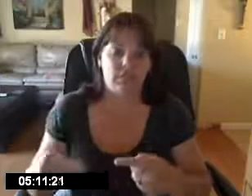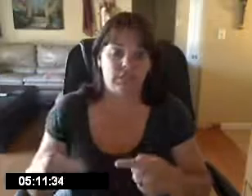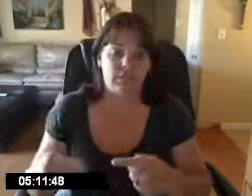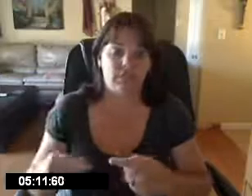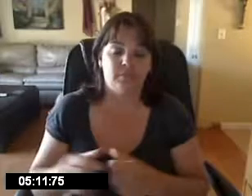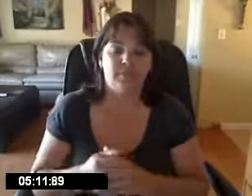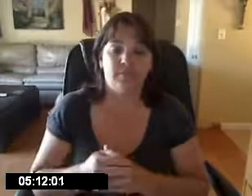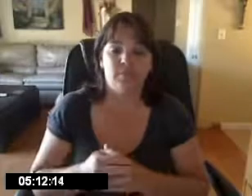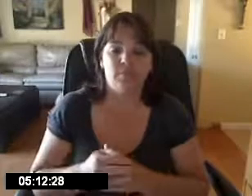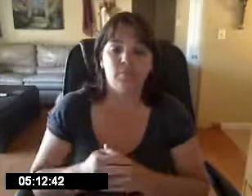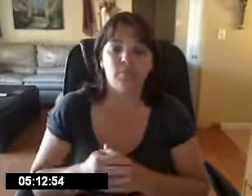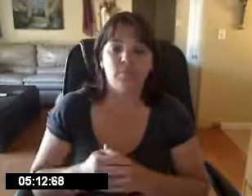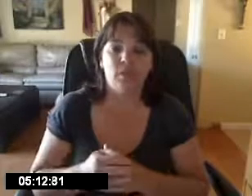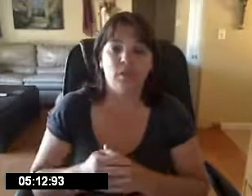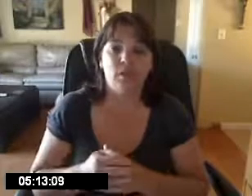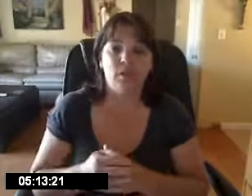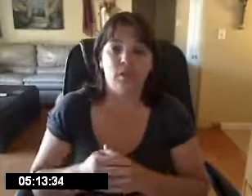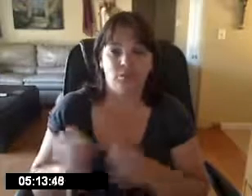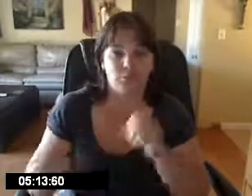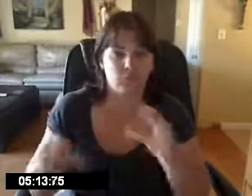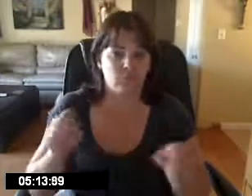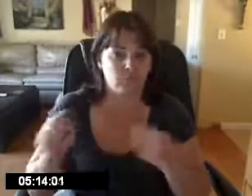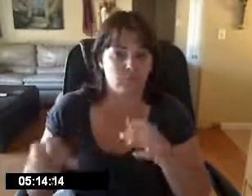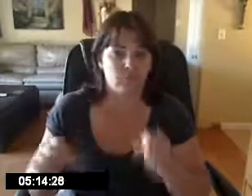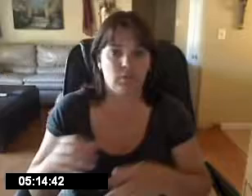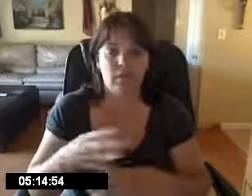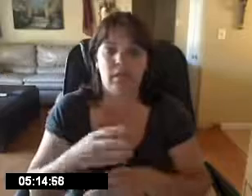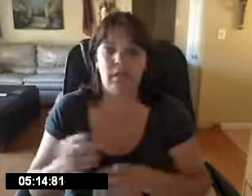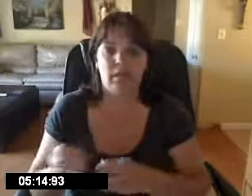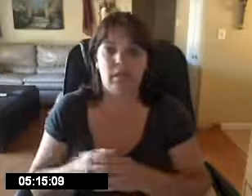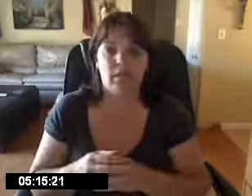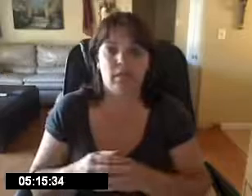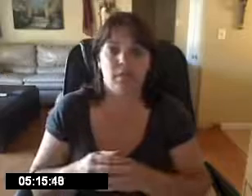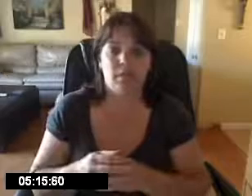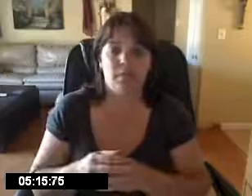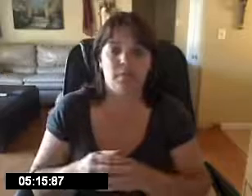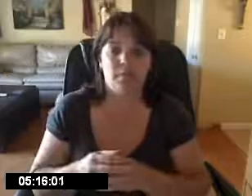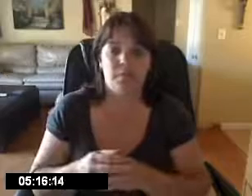numerical incorporation, using discourse boundaries,